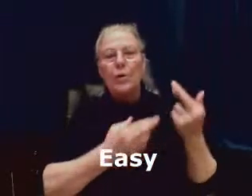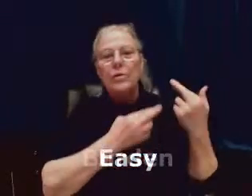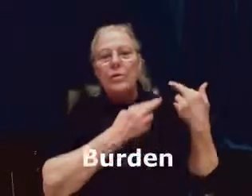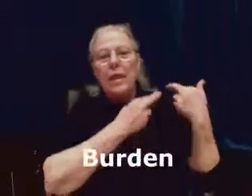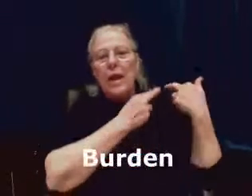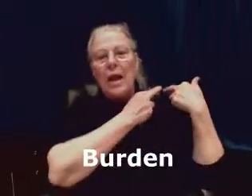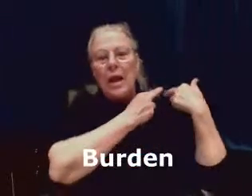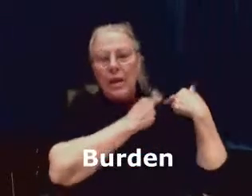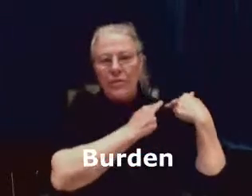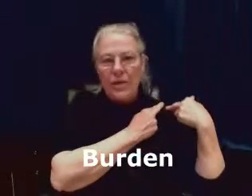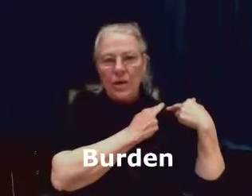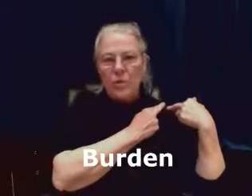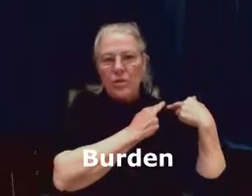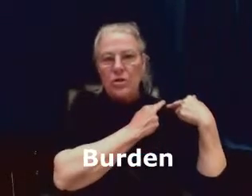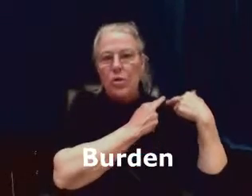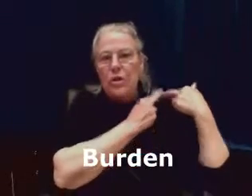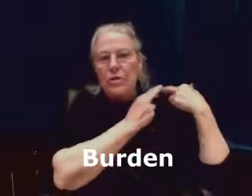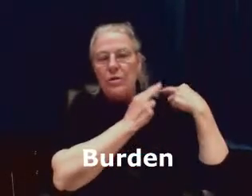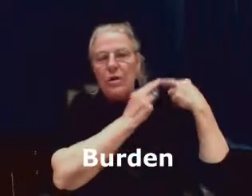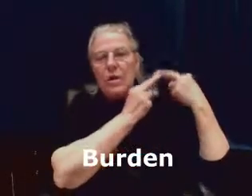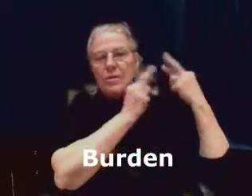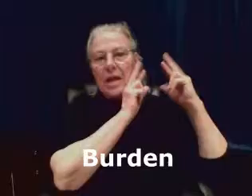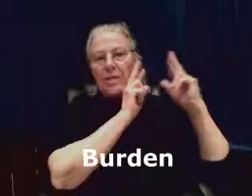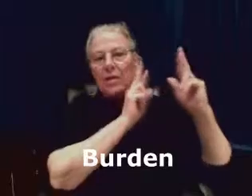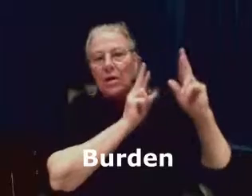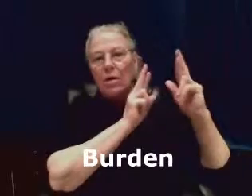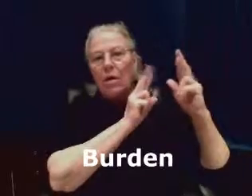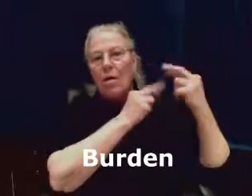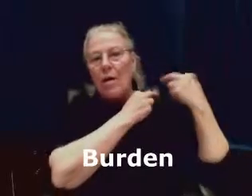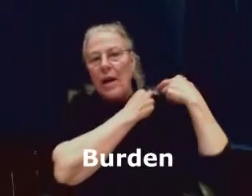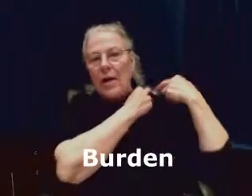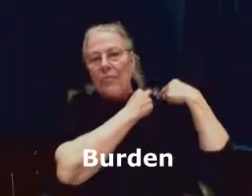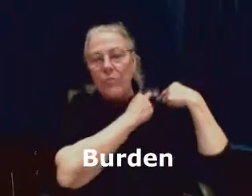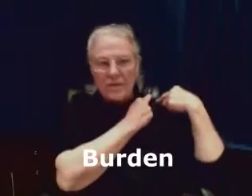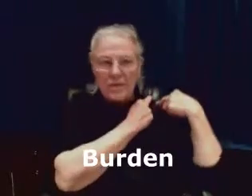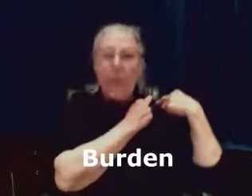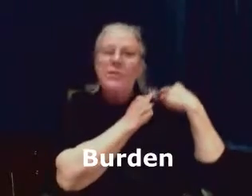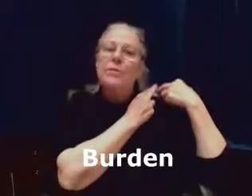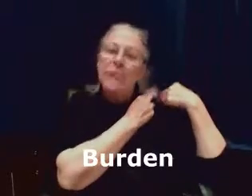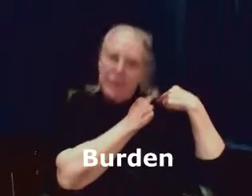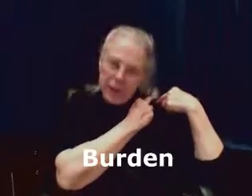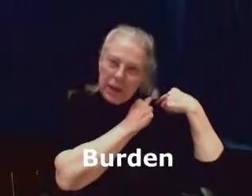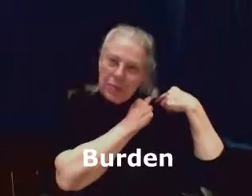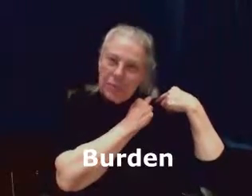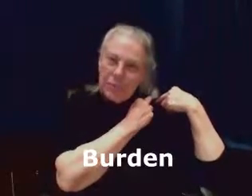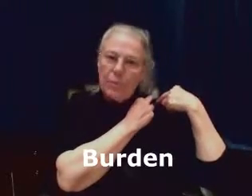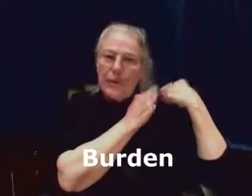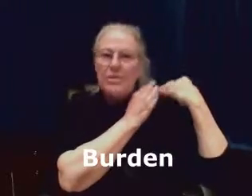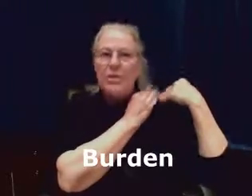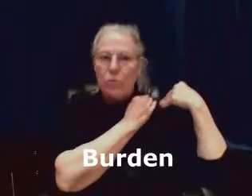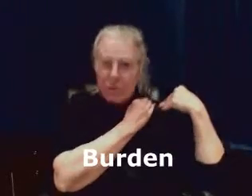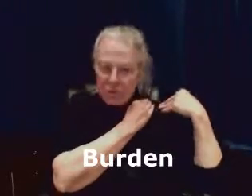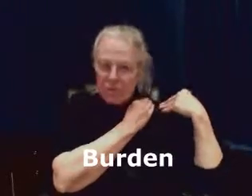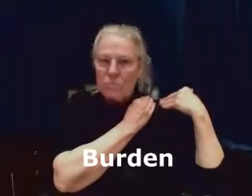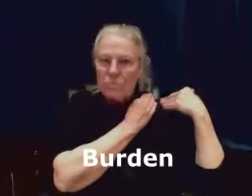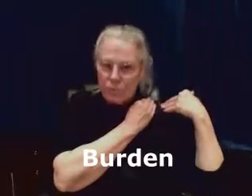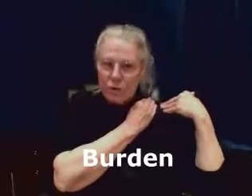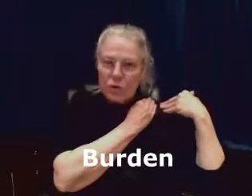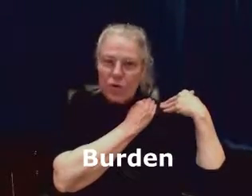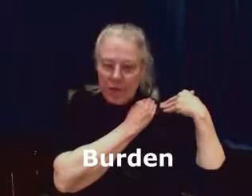Burden. And there we're just going to take the R hand for responsibility and place it. You can just put your hands